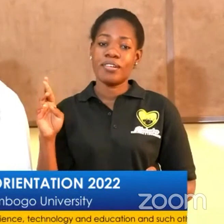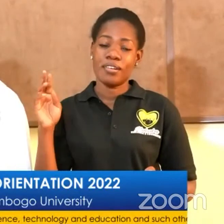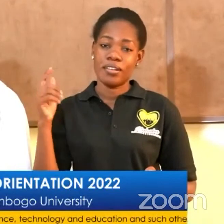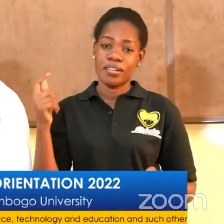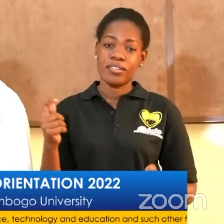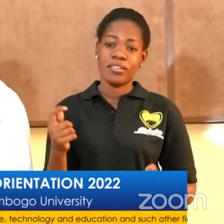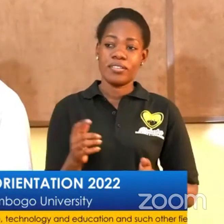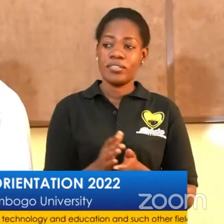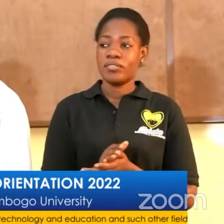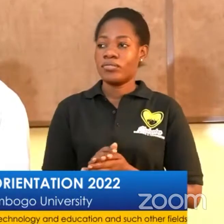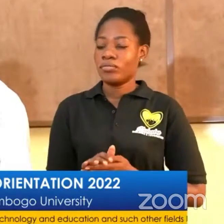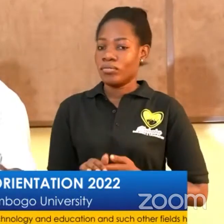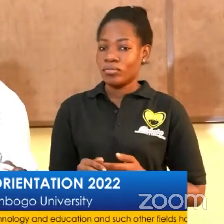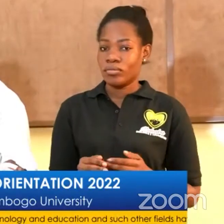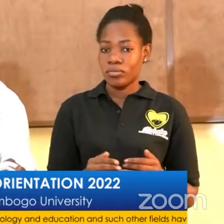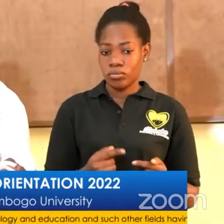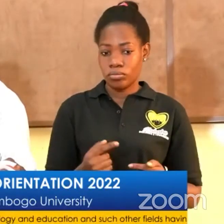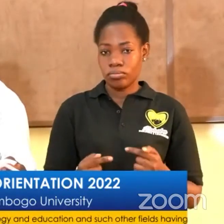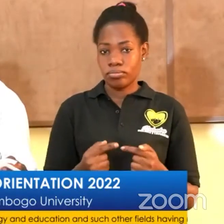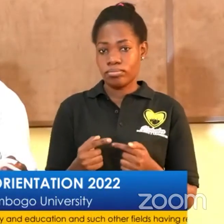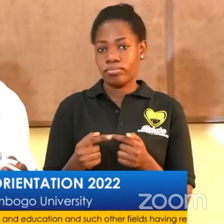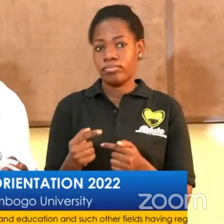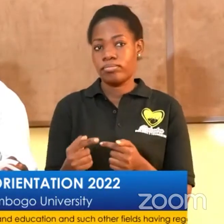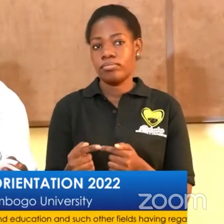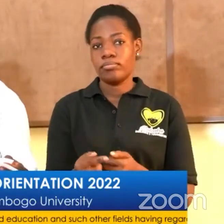from where I have stopped.